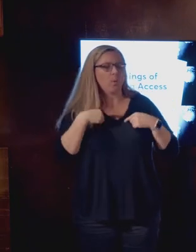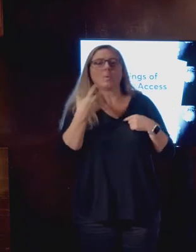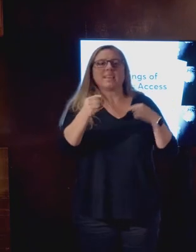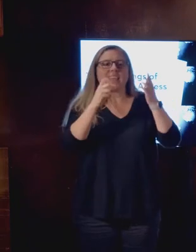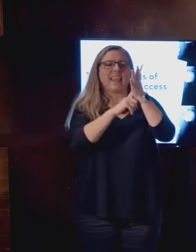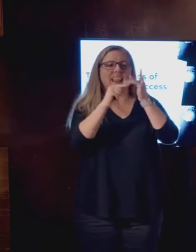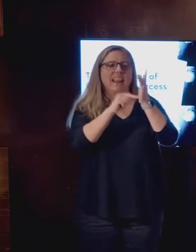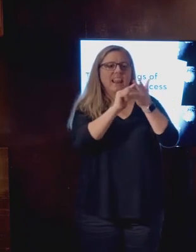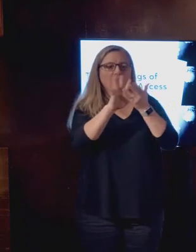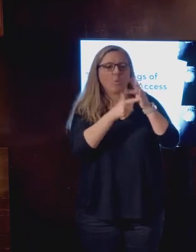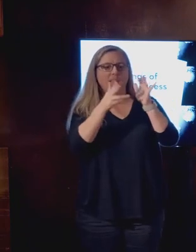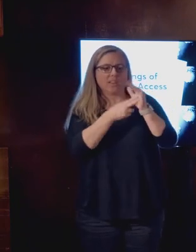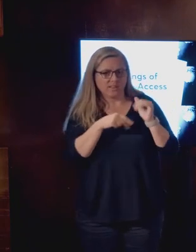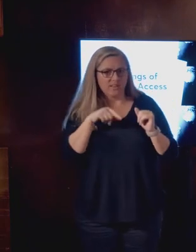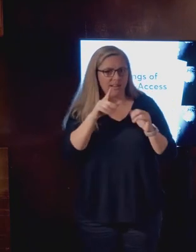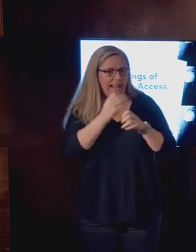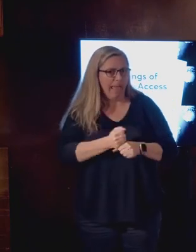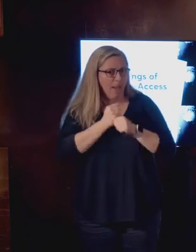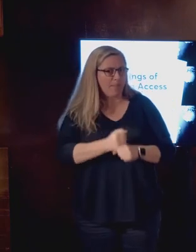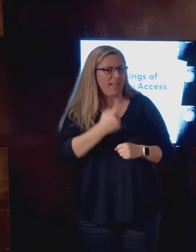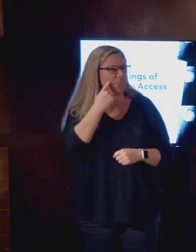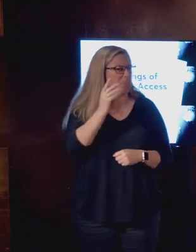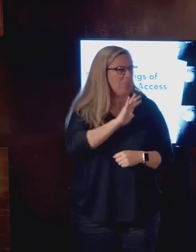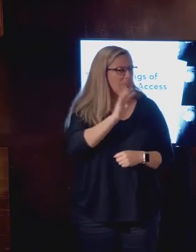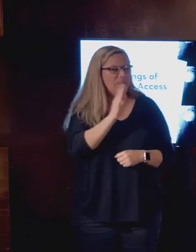club in the main sort of space. So I think there was about a